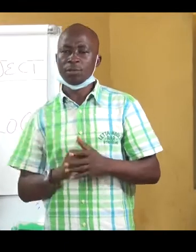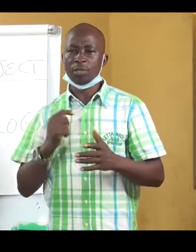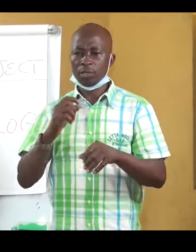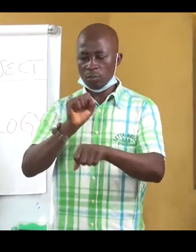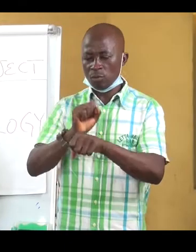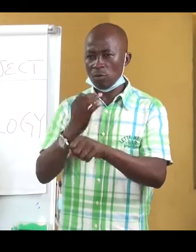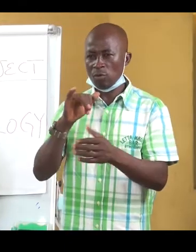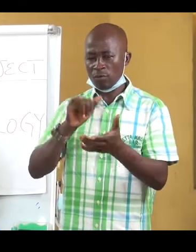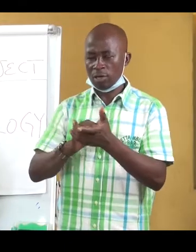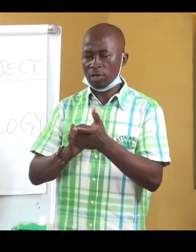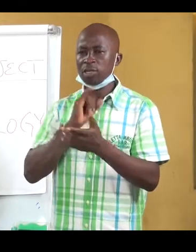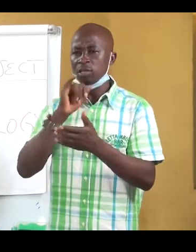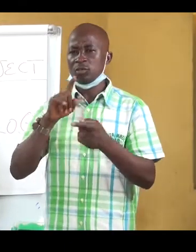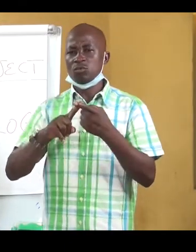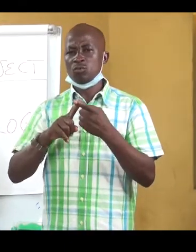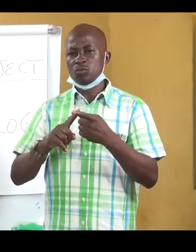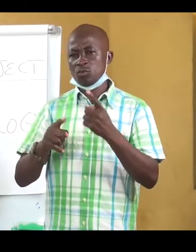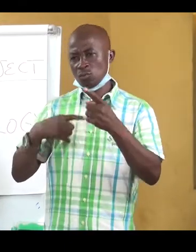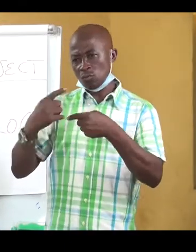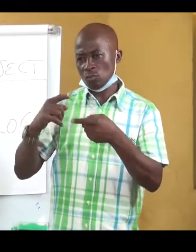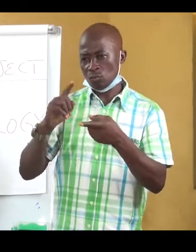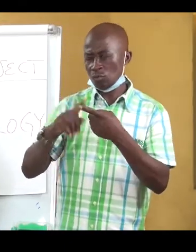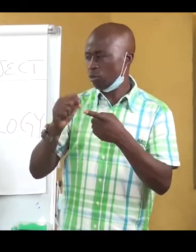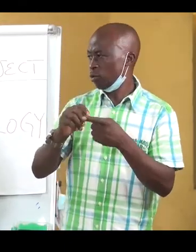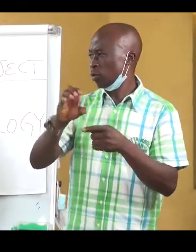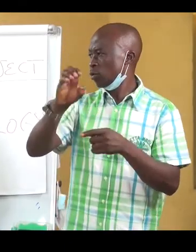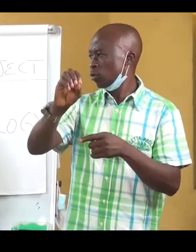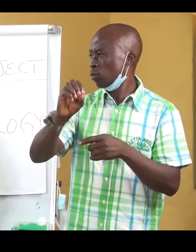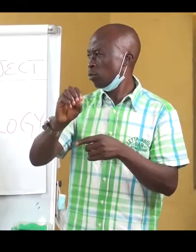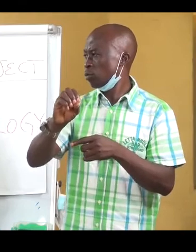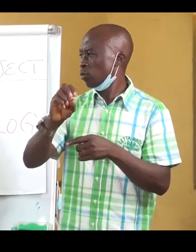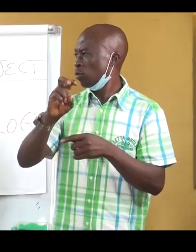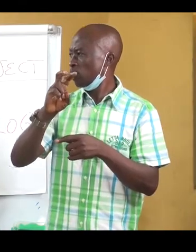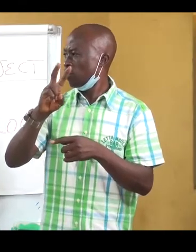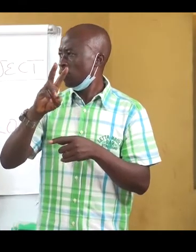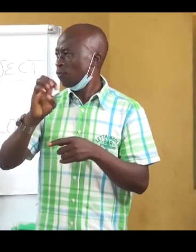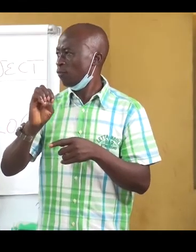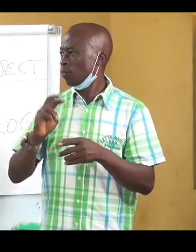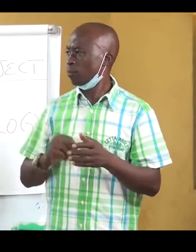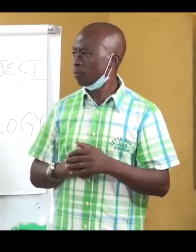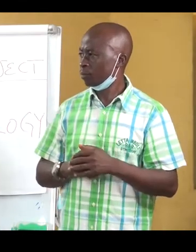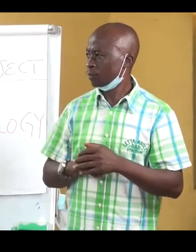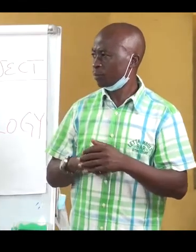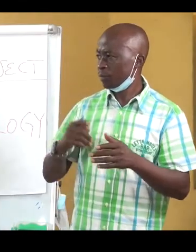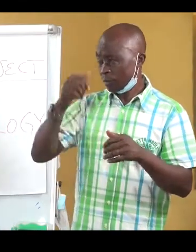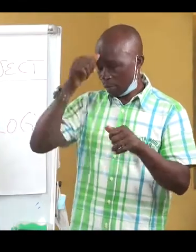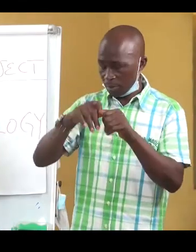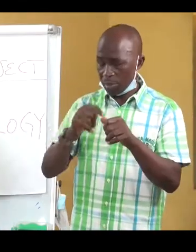be able to reach the ovule. Remember, the stigma is on top, then followed by the